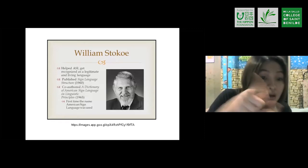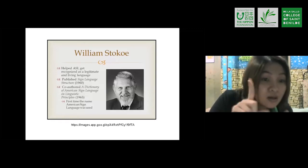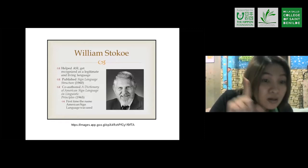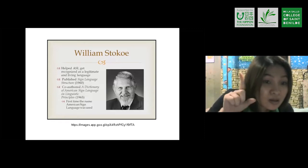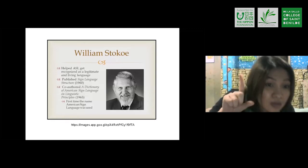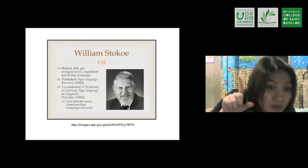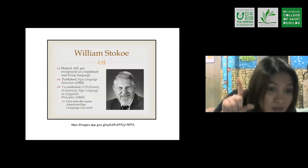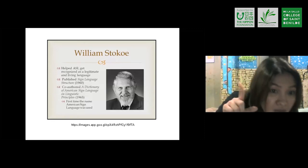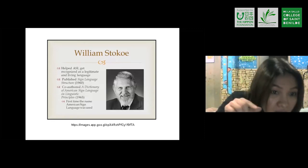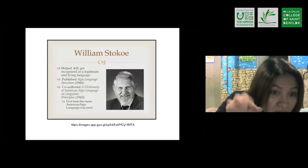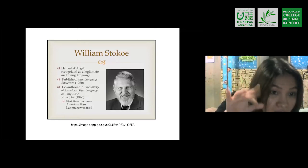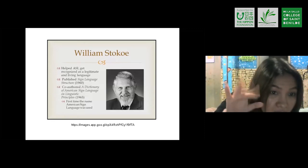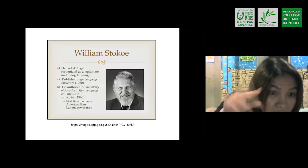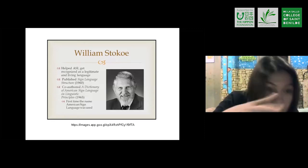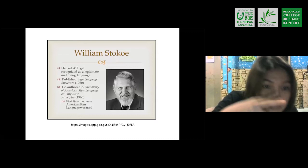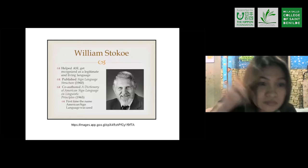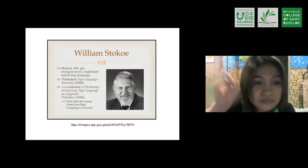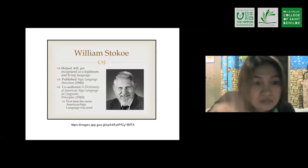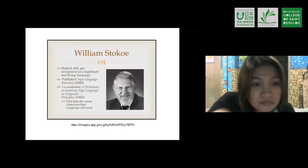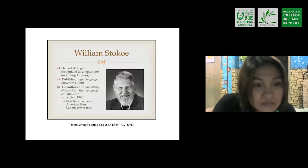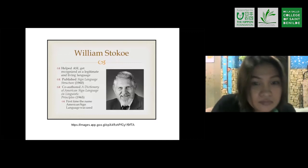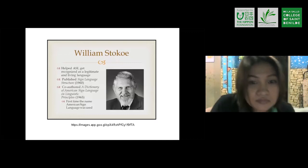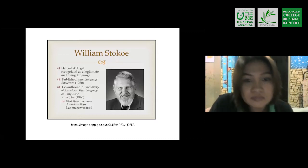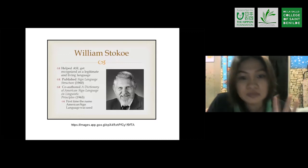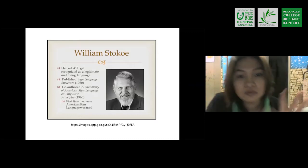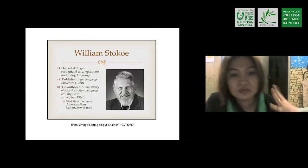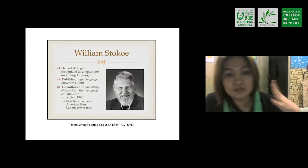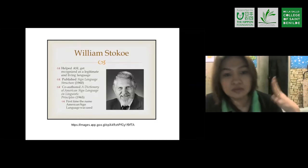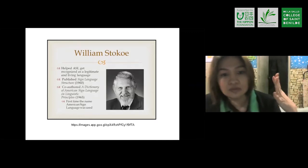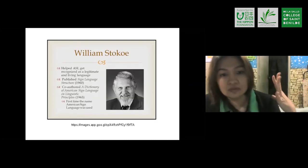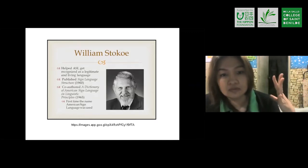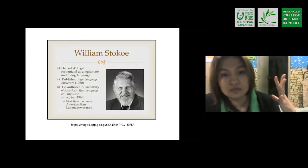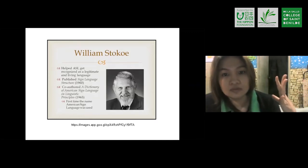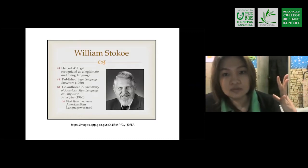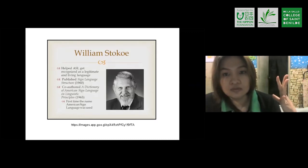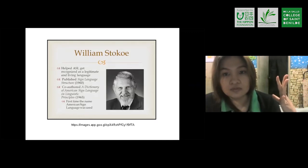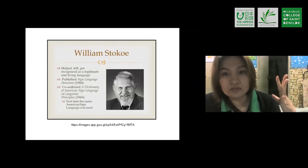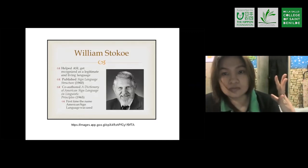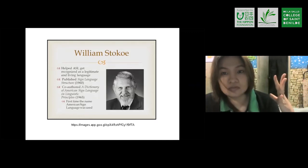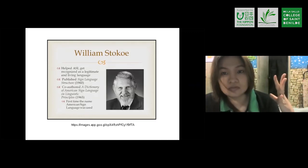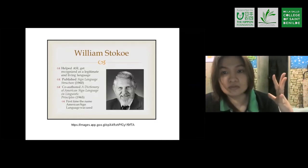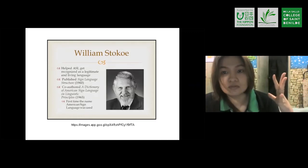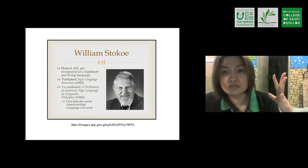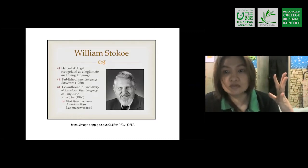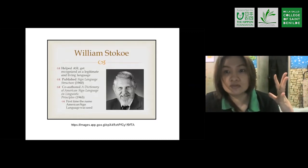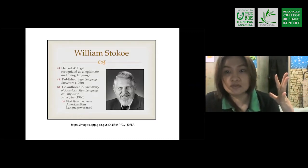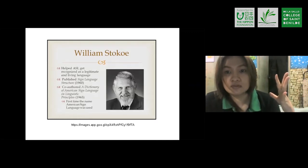and eventually recognized that sign language has their own